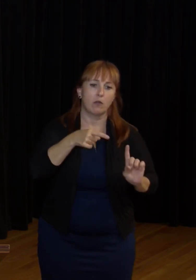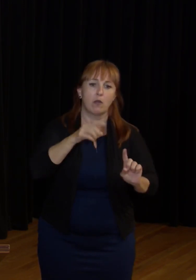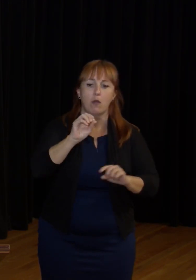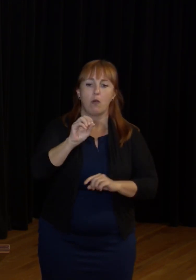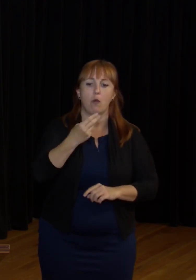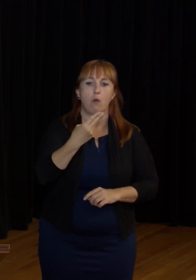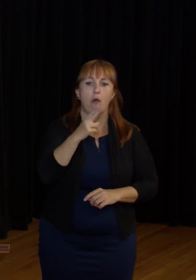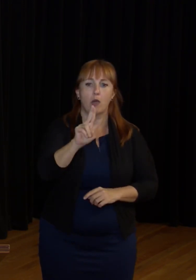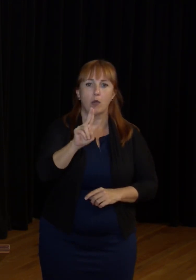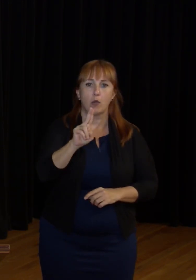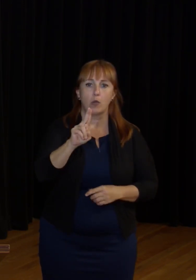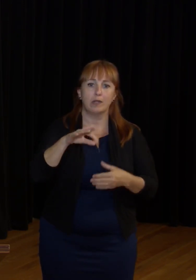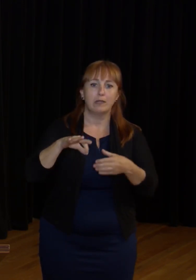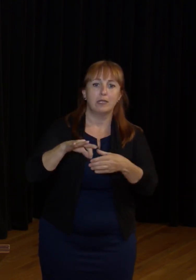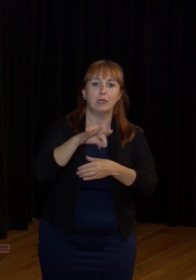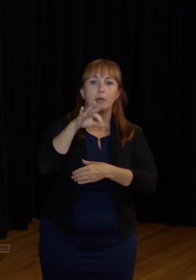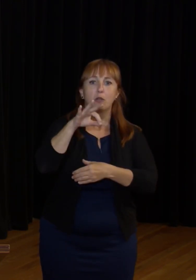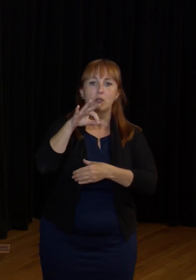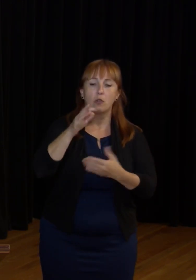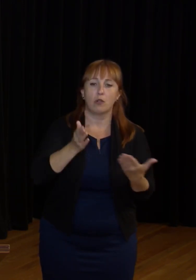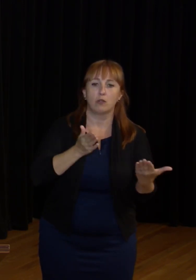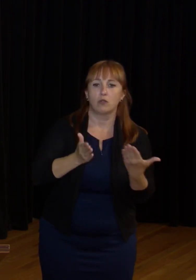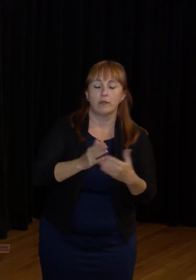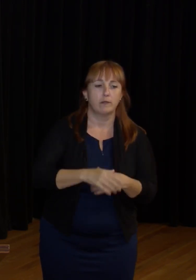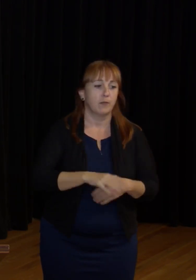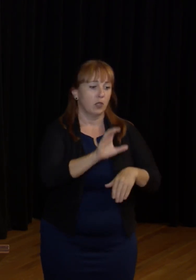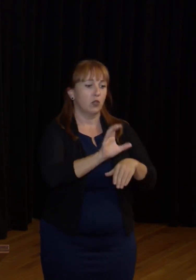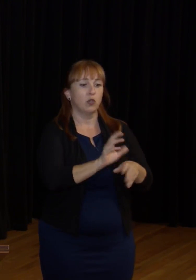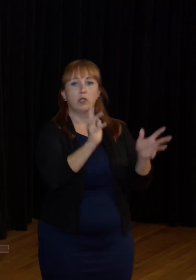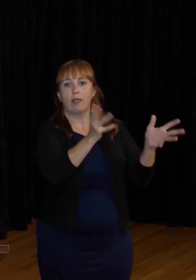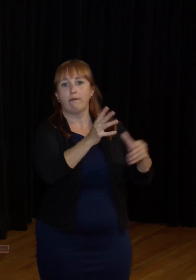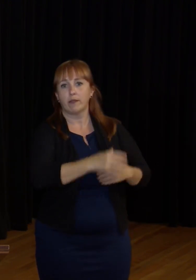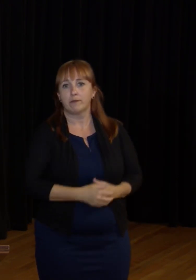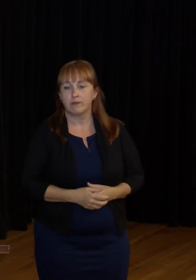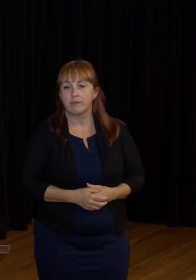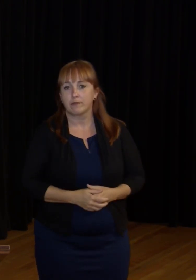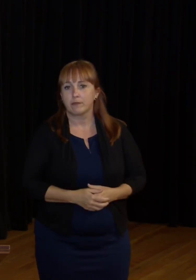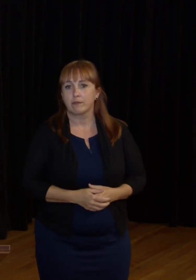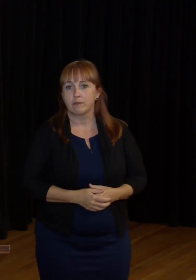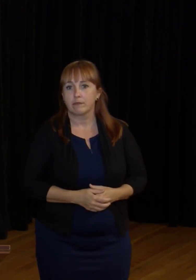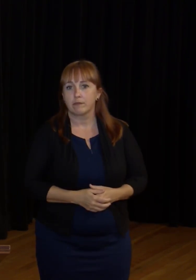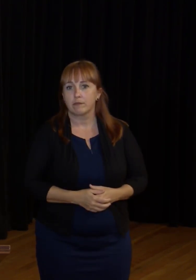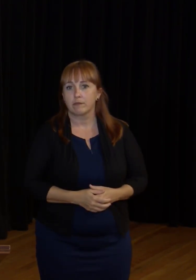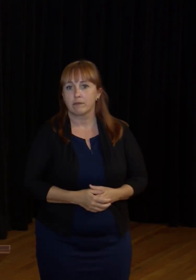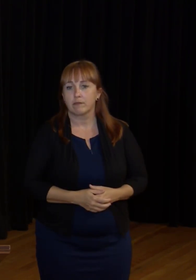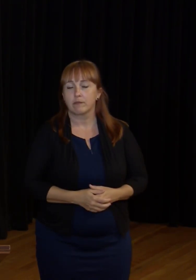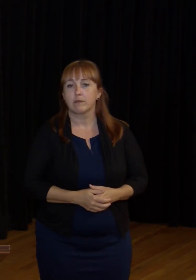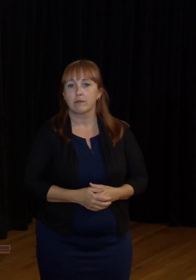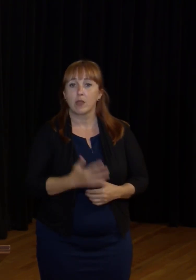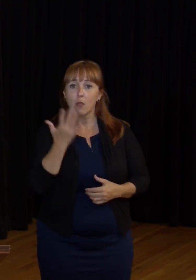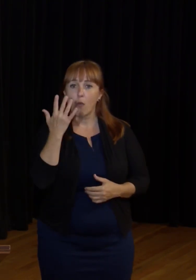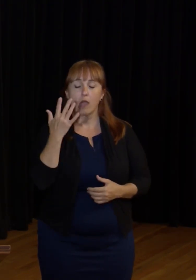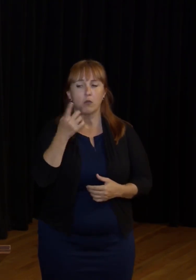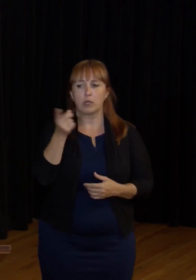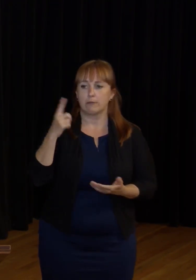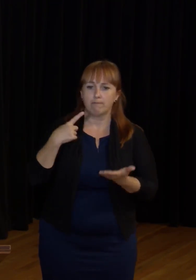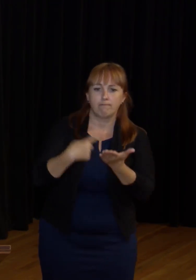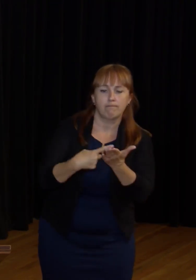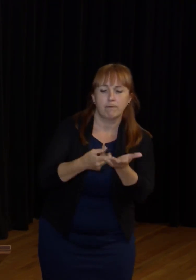for spiritual services? Well, we left the churches alone. And that was a subject of a lot of debate and a